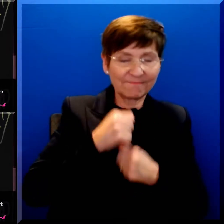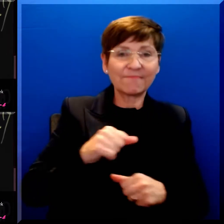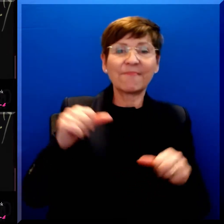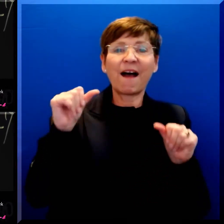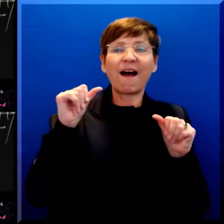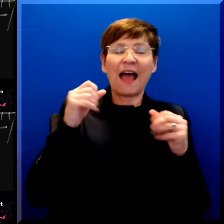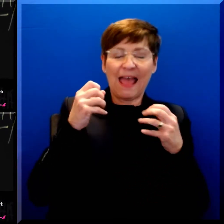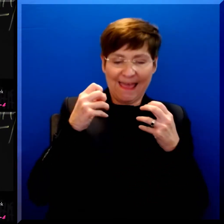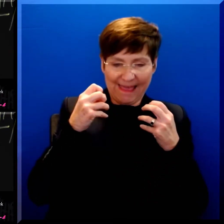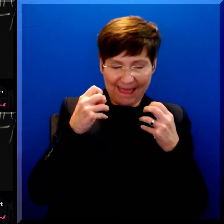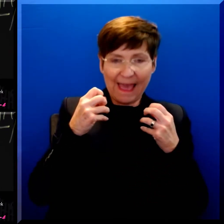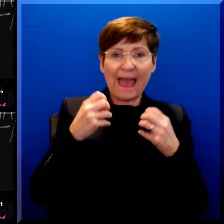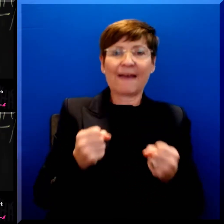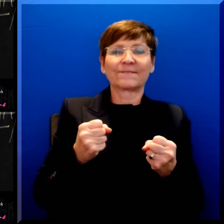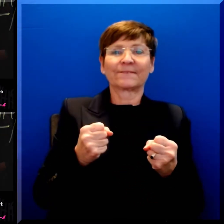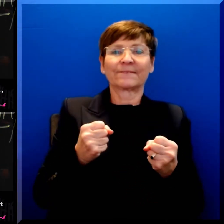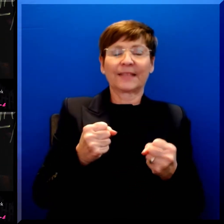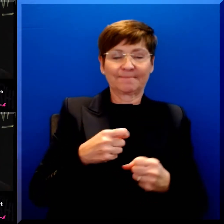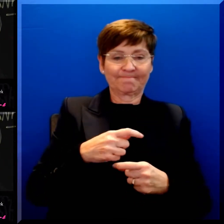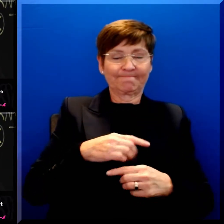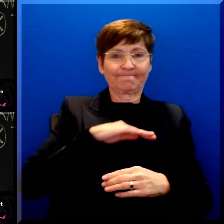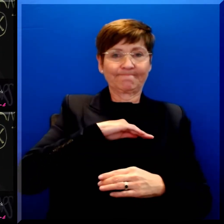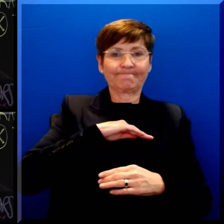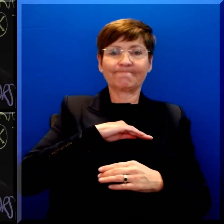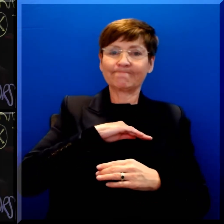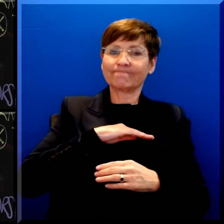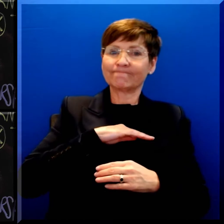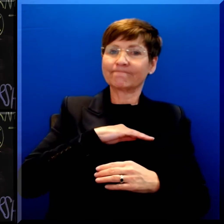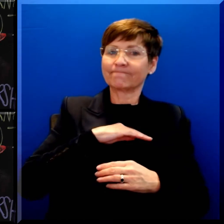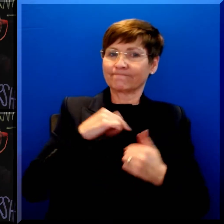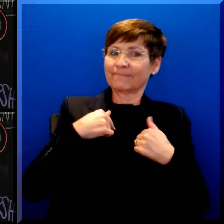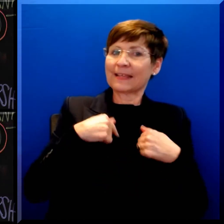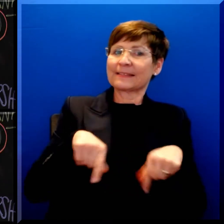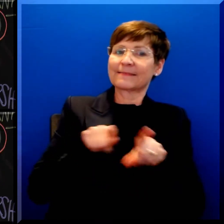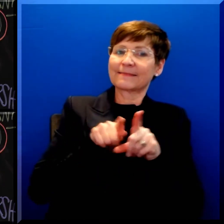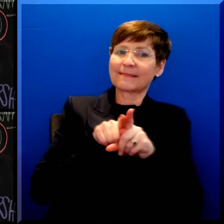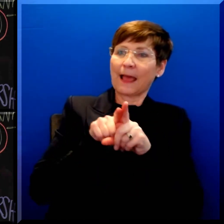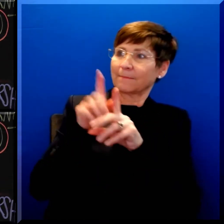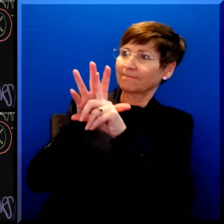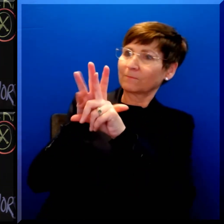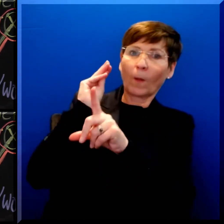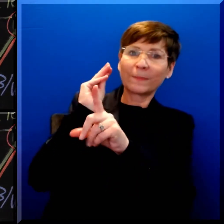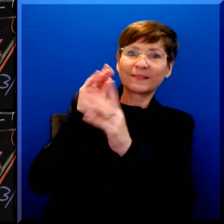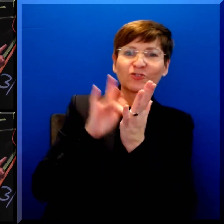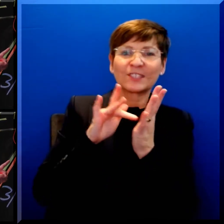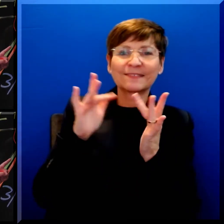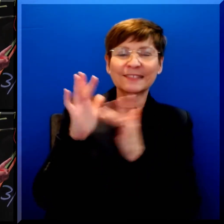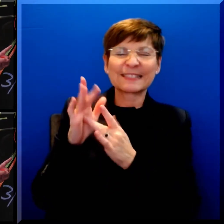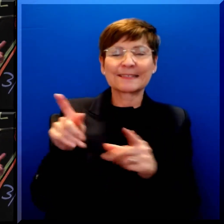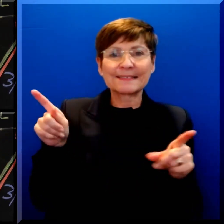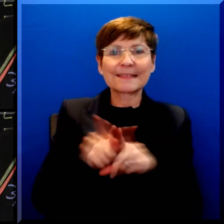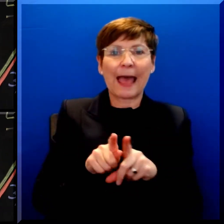not lacking anything. Just like Jesus. That's the